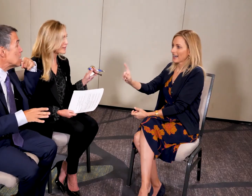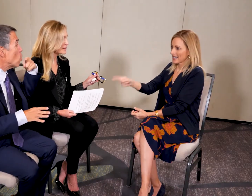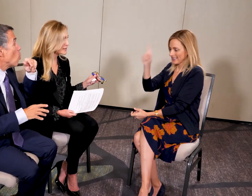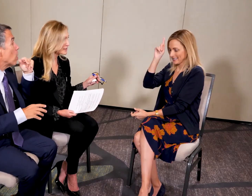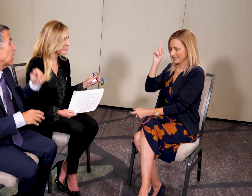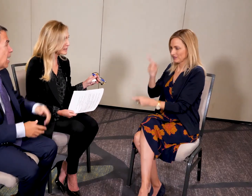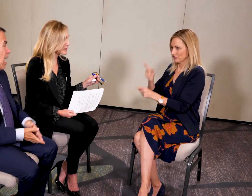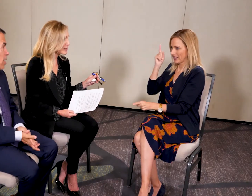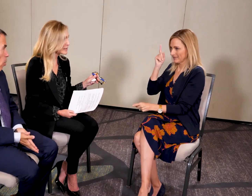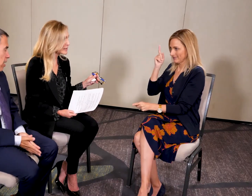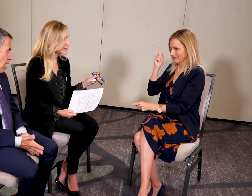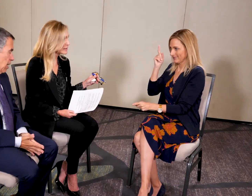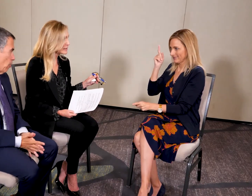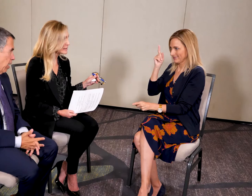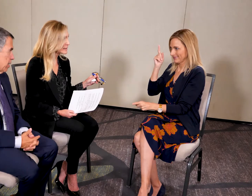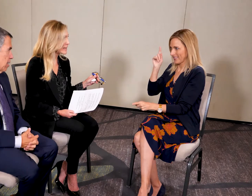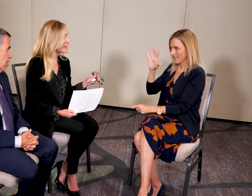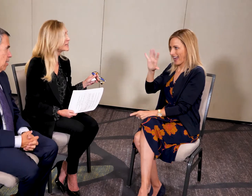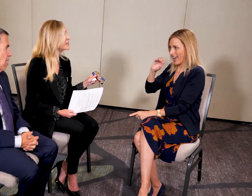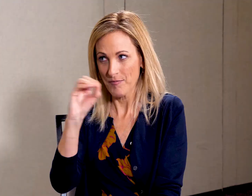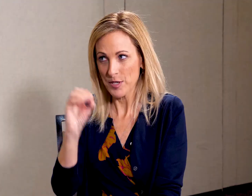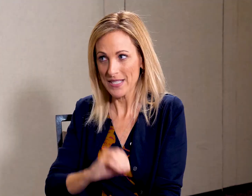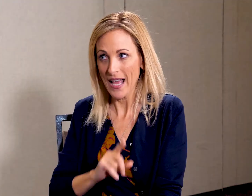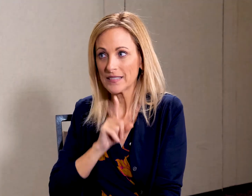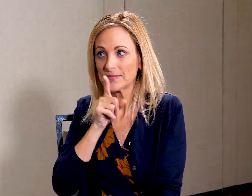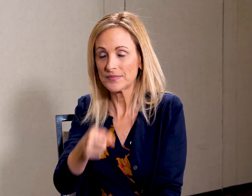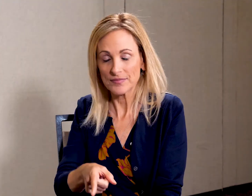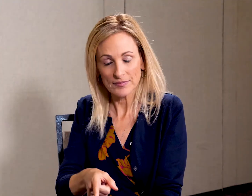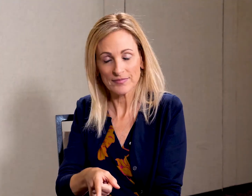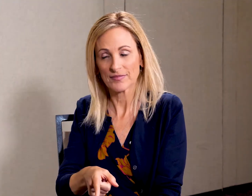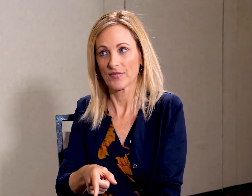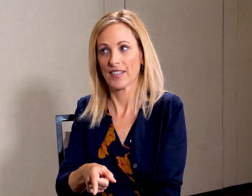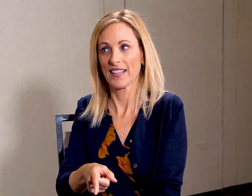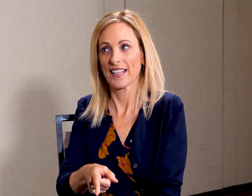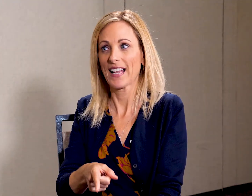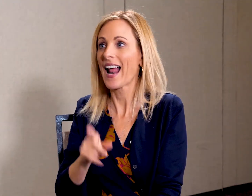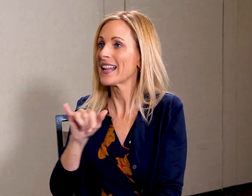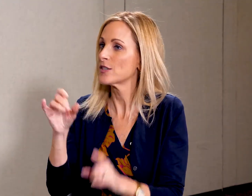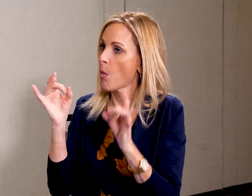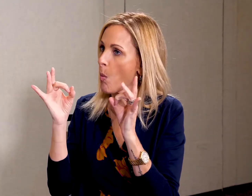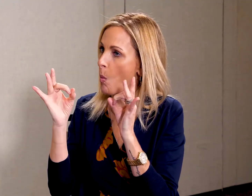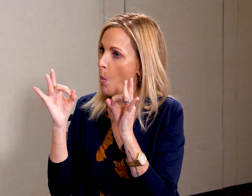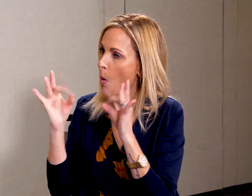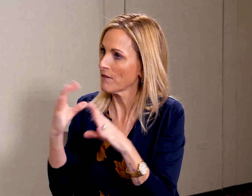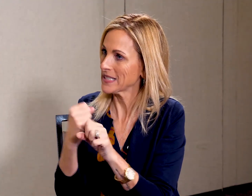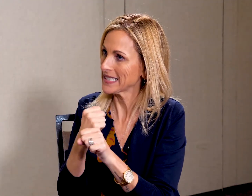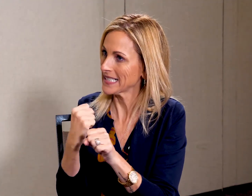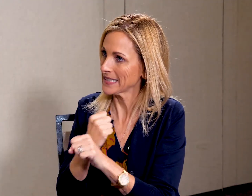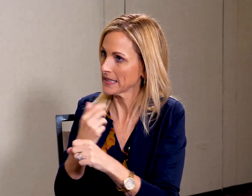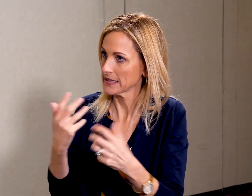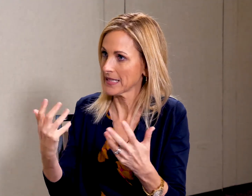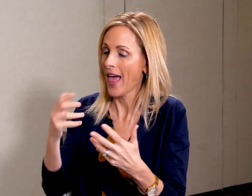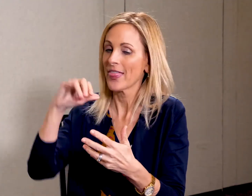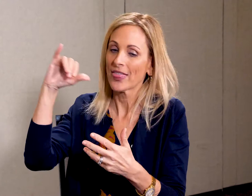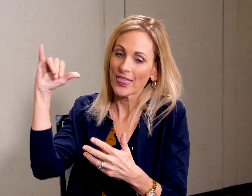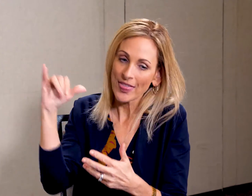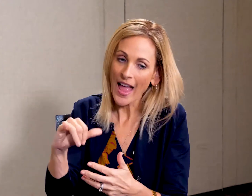without disabilities? You are exactly right. That is a terrible statistic. So only 5% is authentic, and it's a terrible